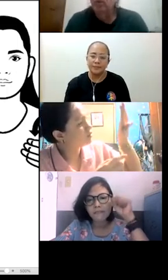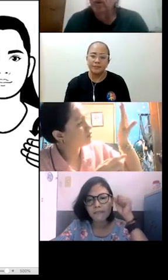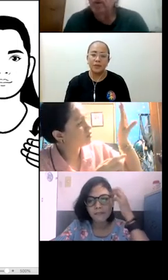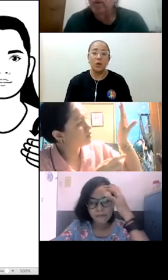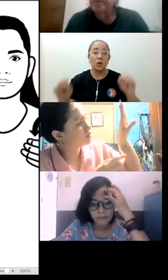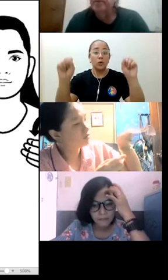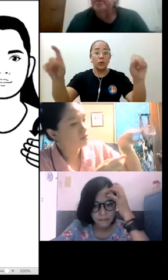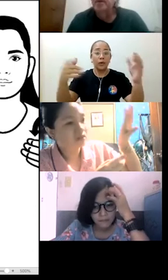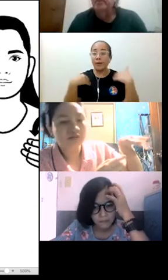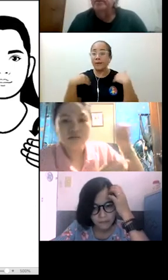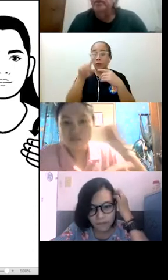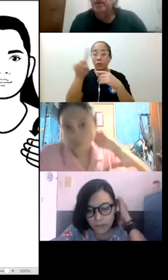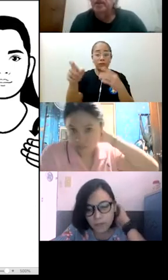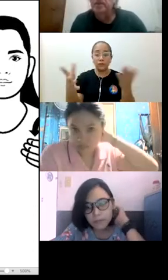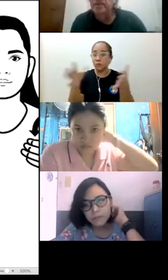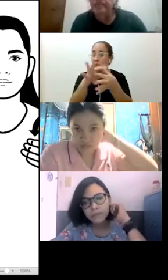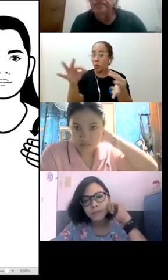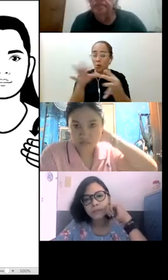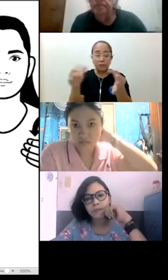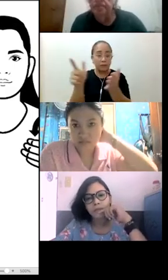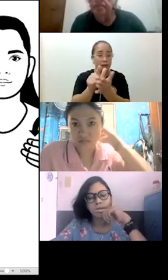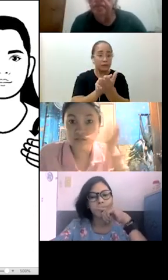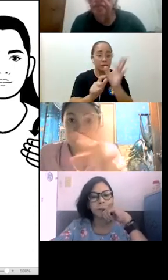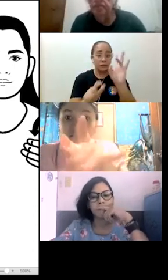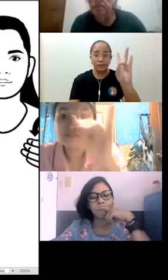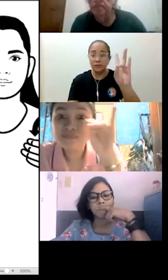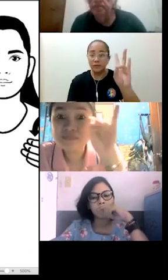Okay, any more questions or comments on lesson 7?